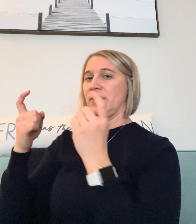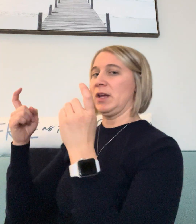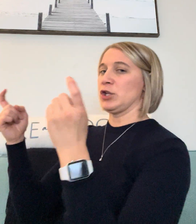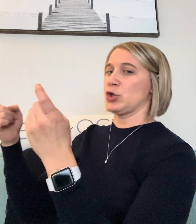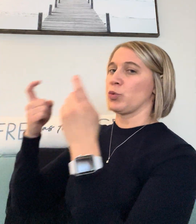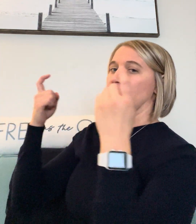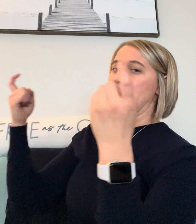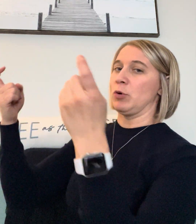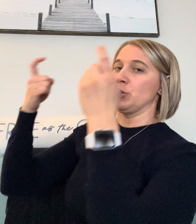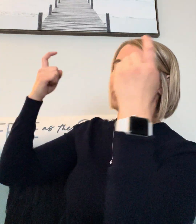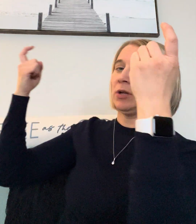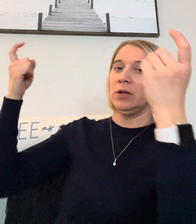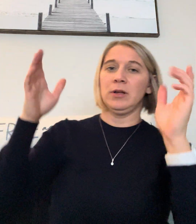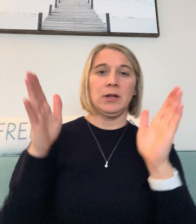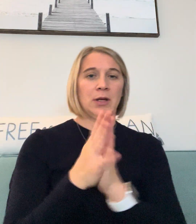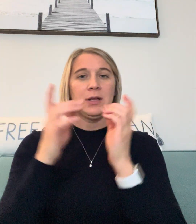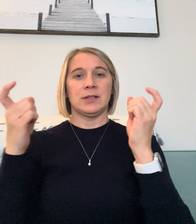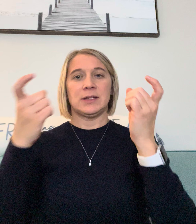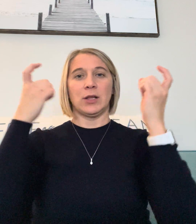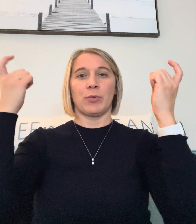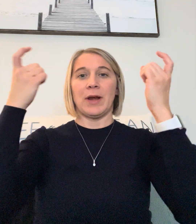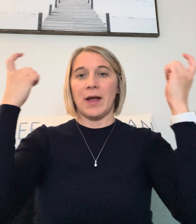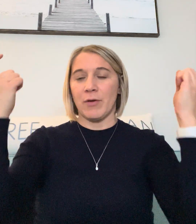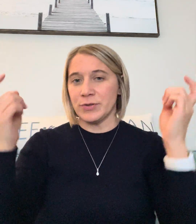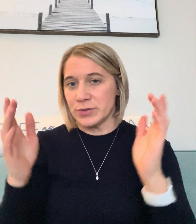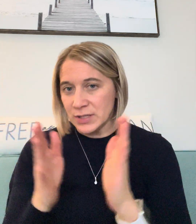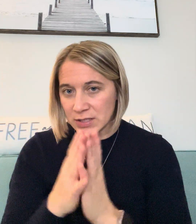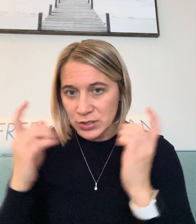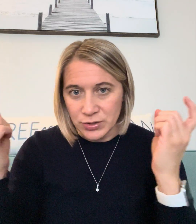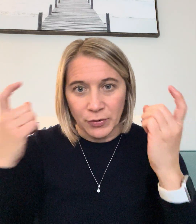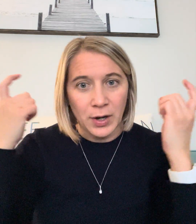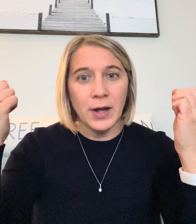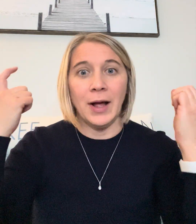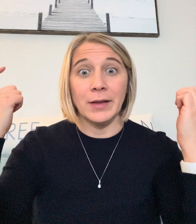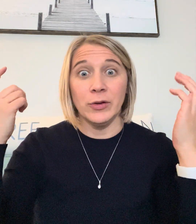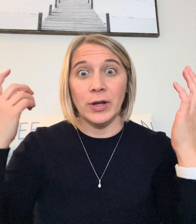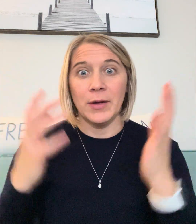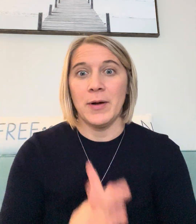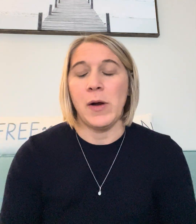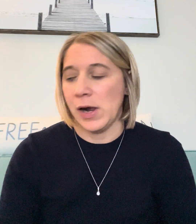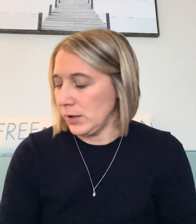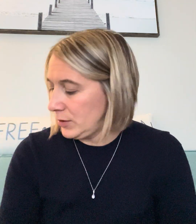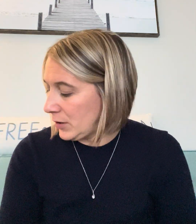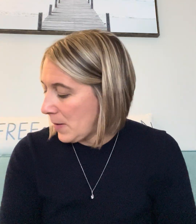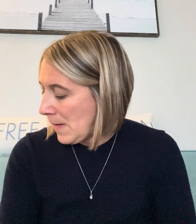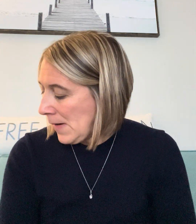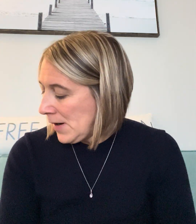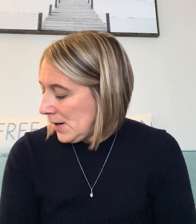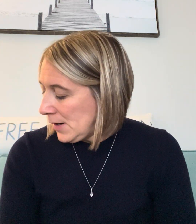in a swirly motion. Celebrate. I've also seen this used for hallelujah. Hallelujah.